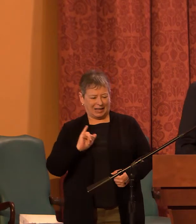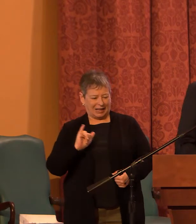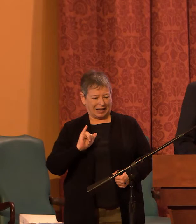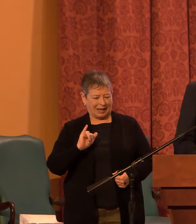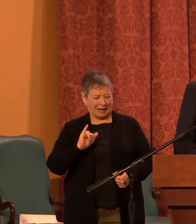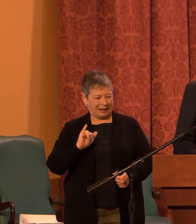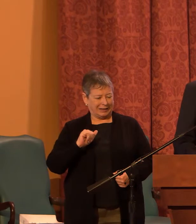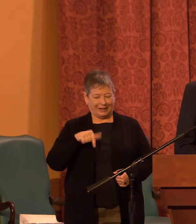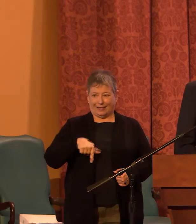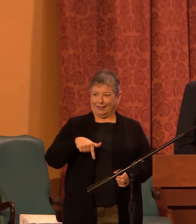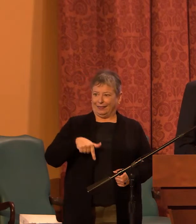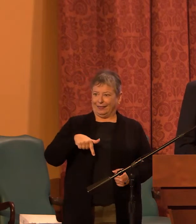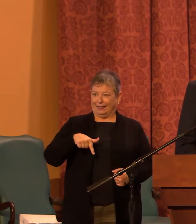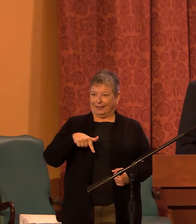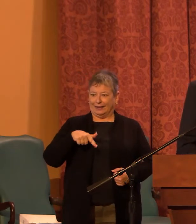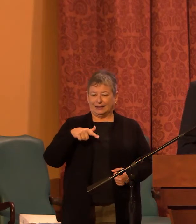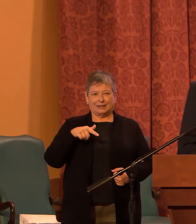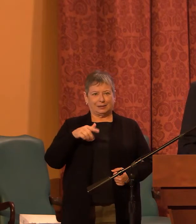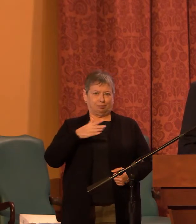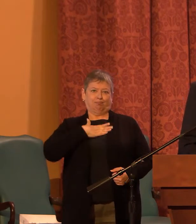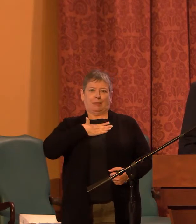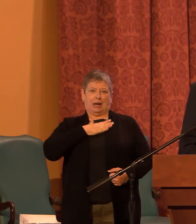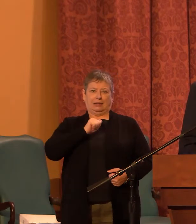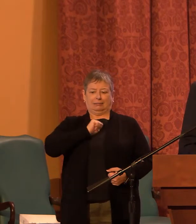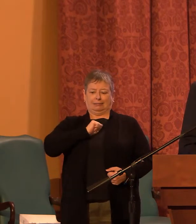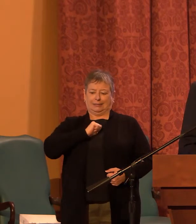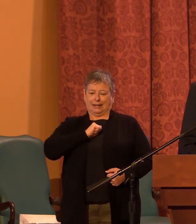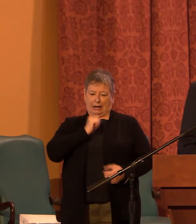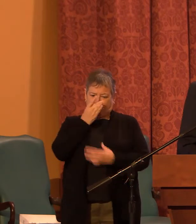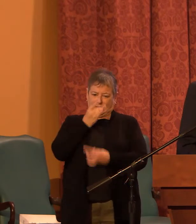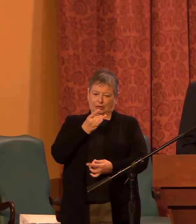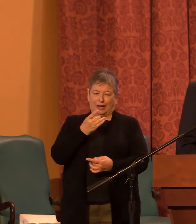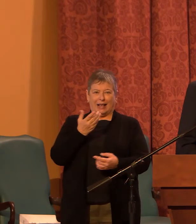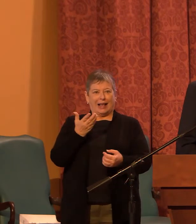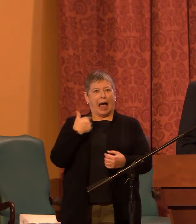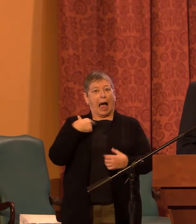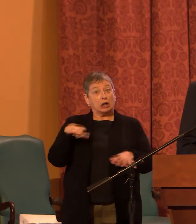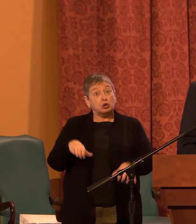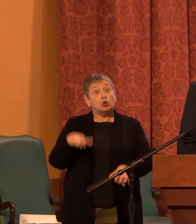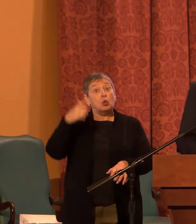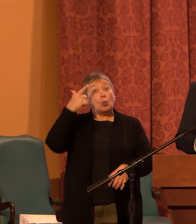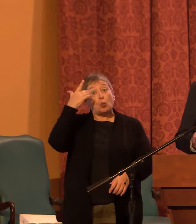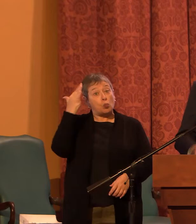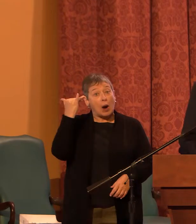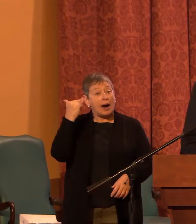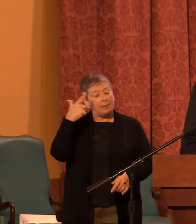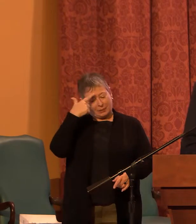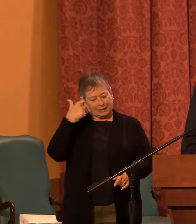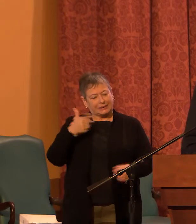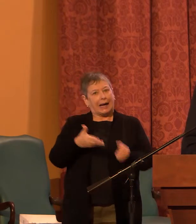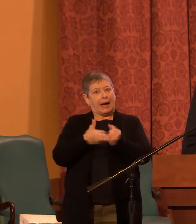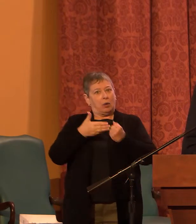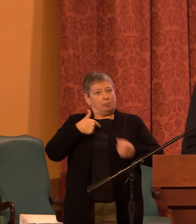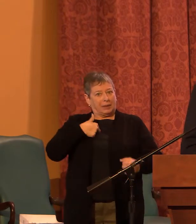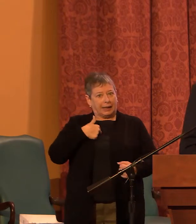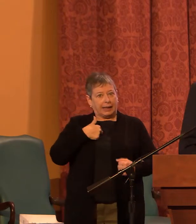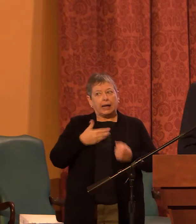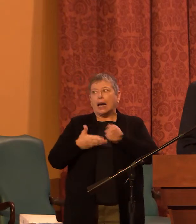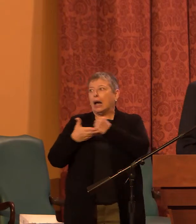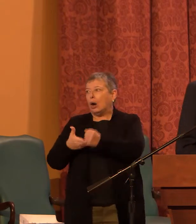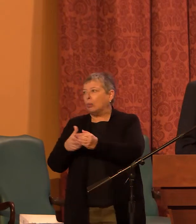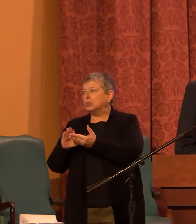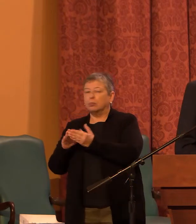like this is like enlightened self-interest. I do this because it's going to help me, and I do it because it's going to help, the